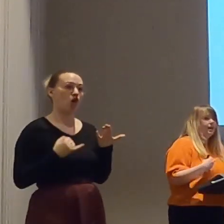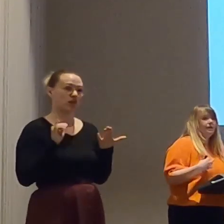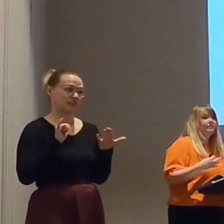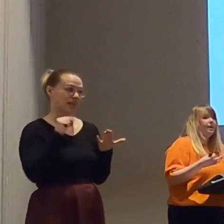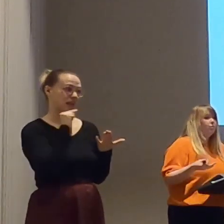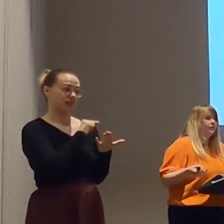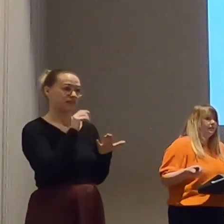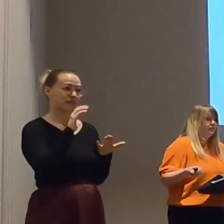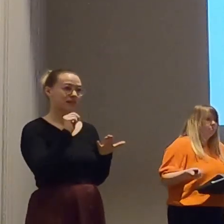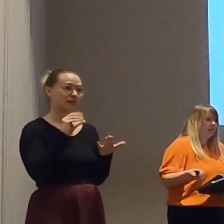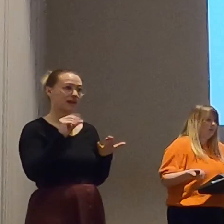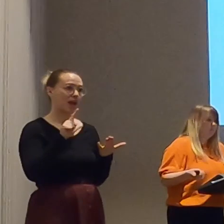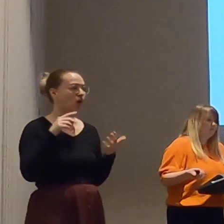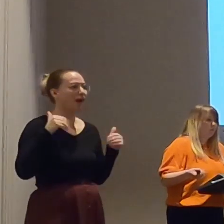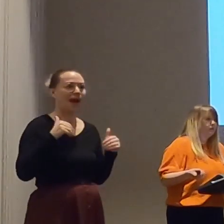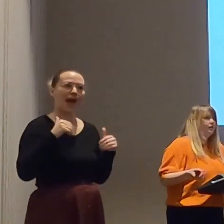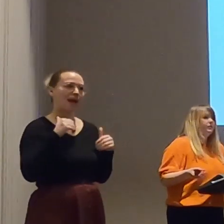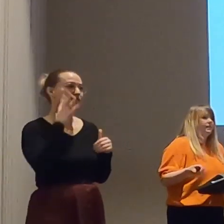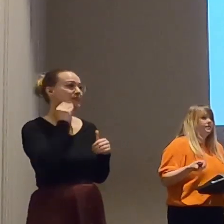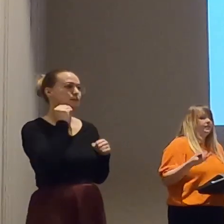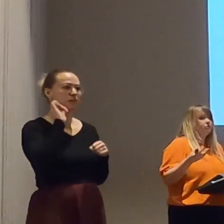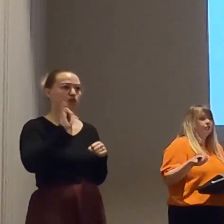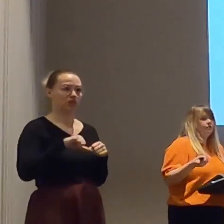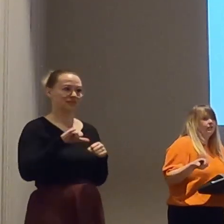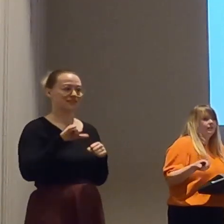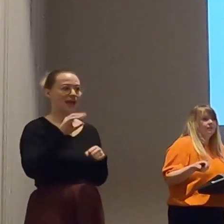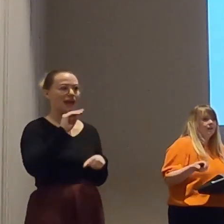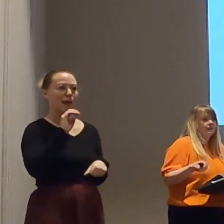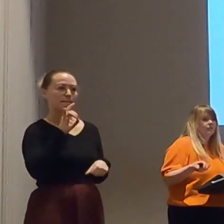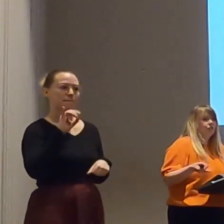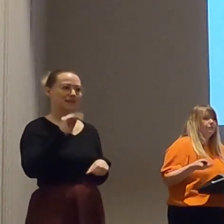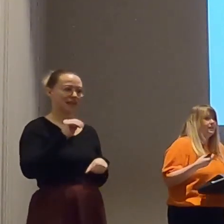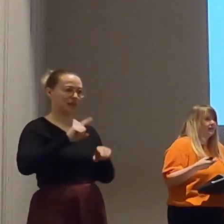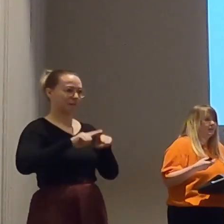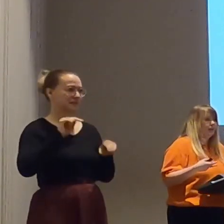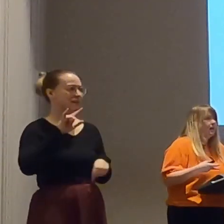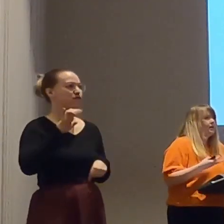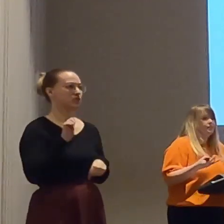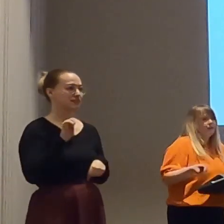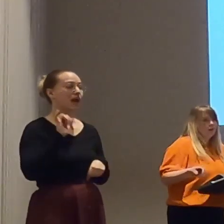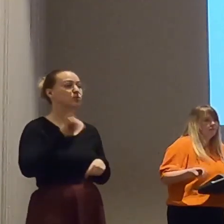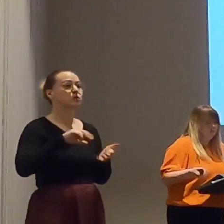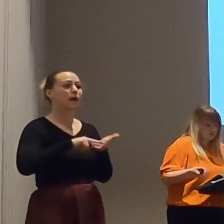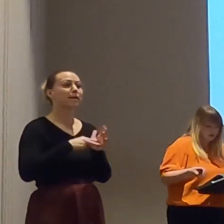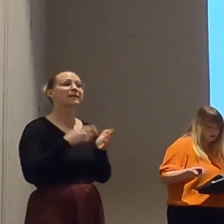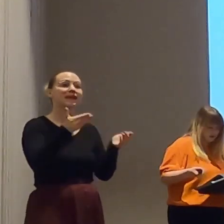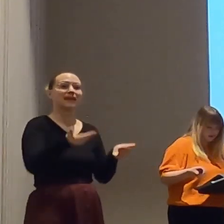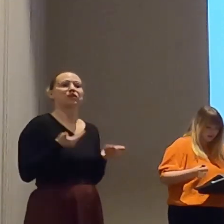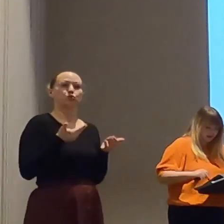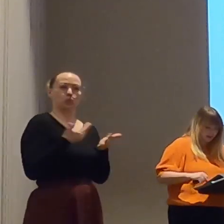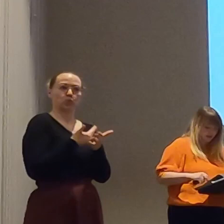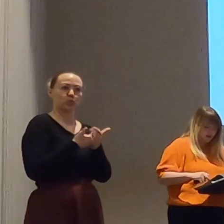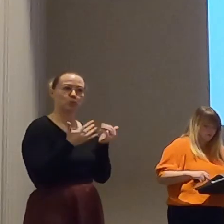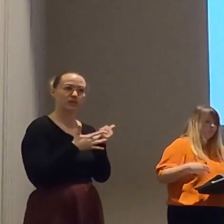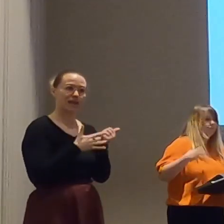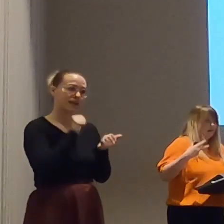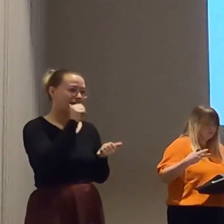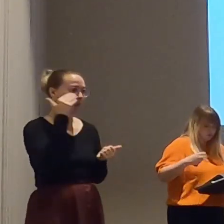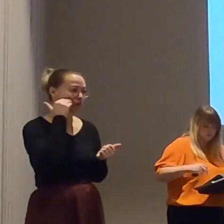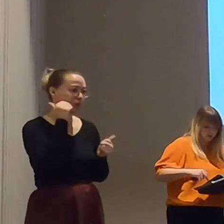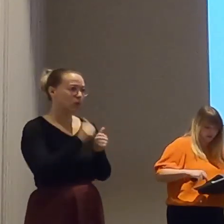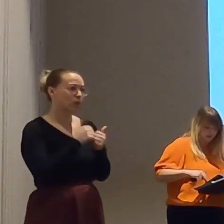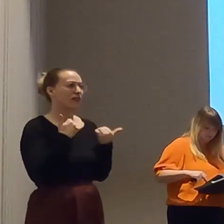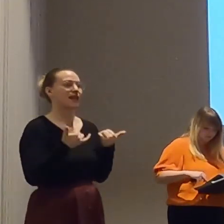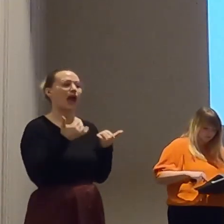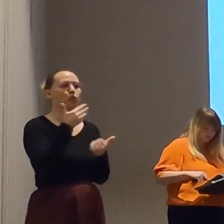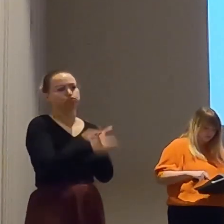Harris, have not worked in this medium before, so it's introducing these artists to a technique that they're unfamiliar with and can now